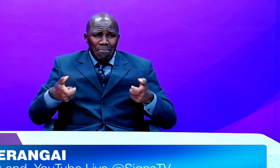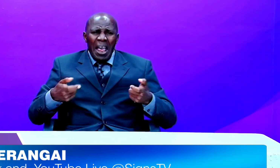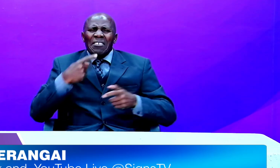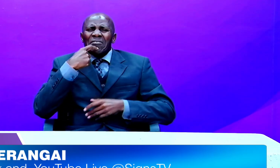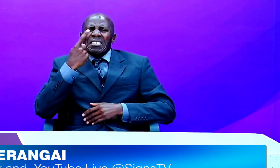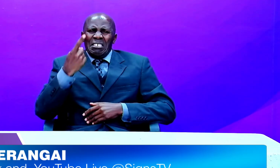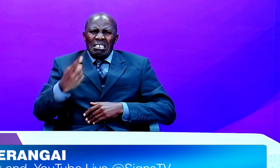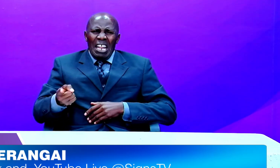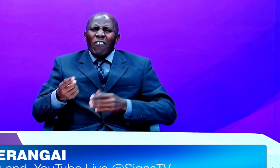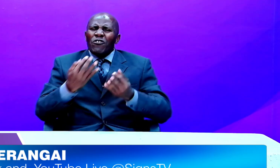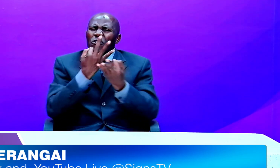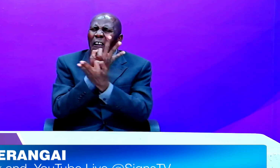malpractices.